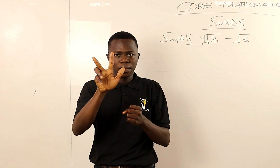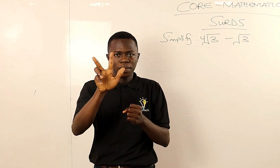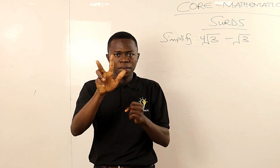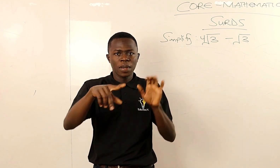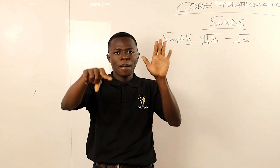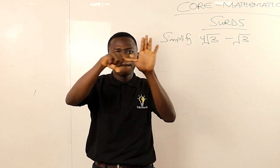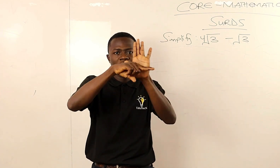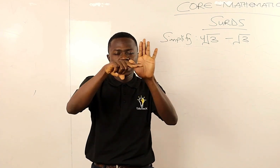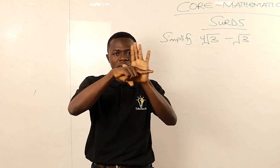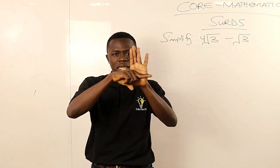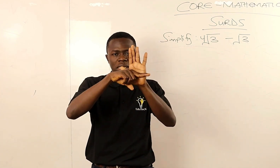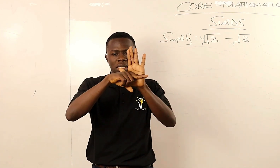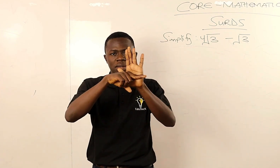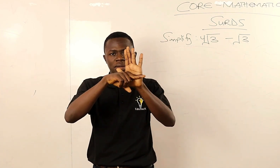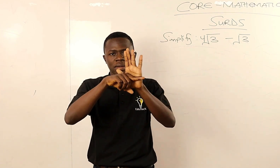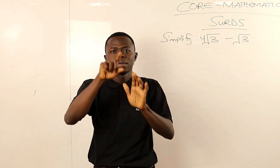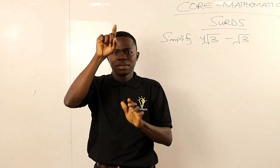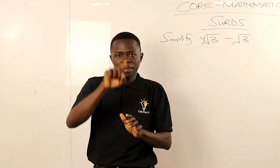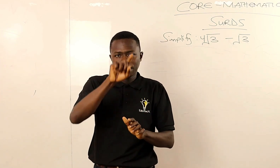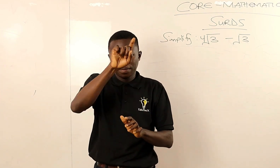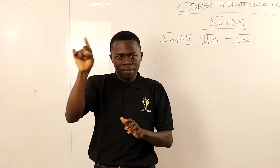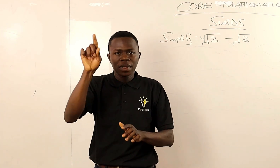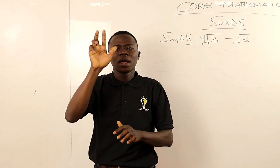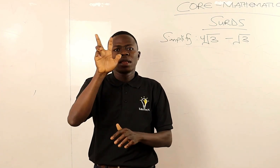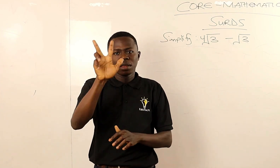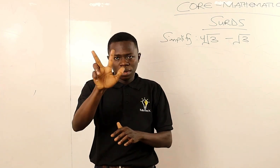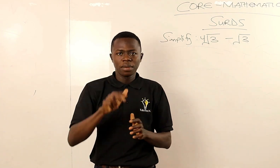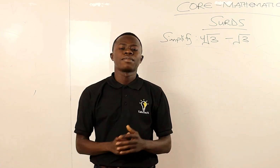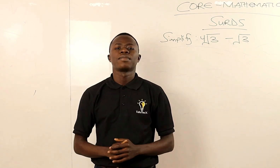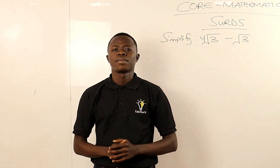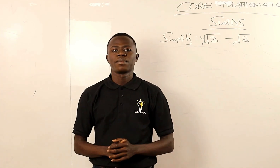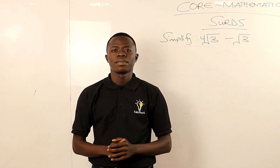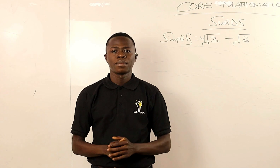minus square root of 3.